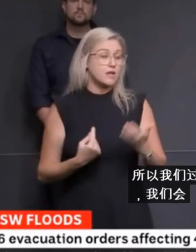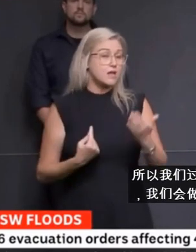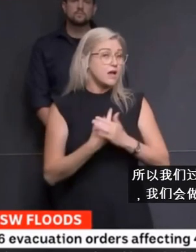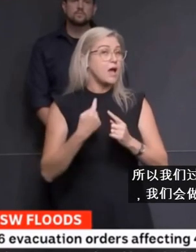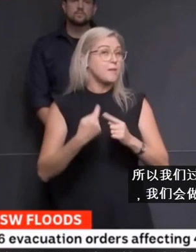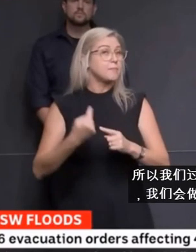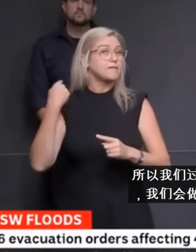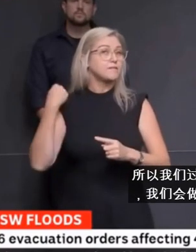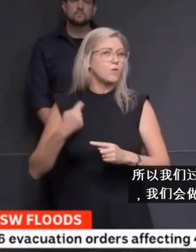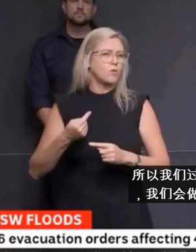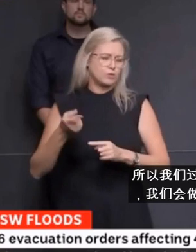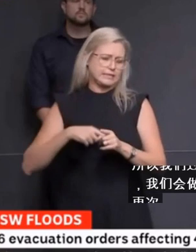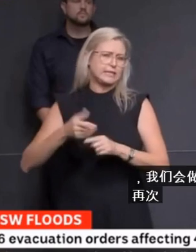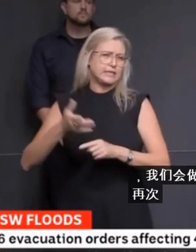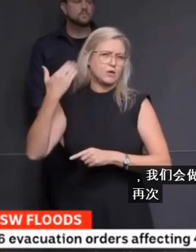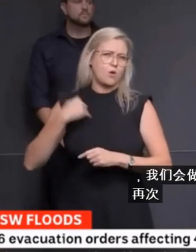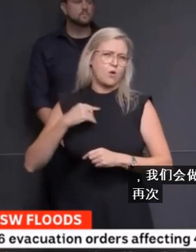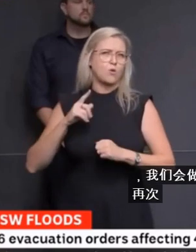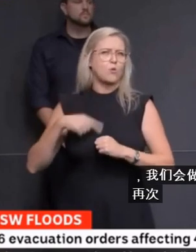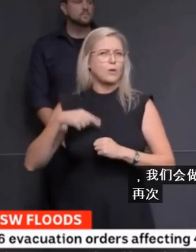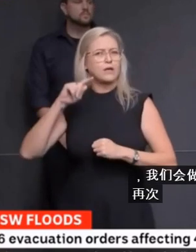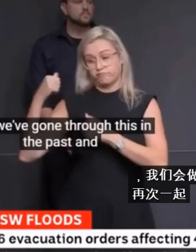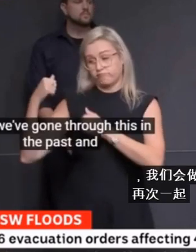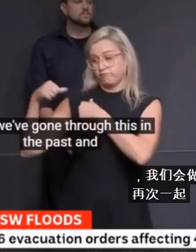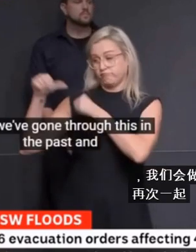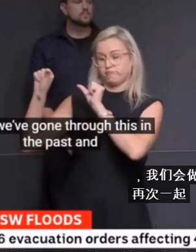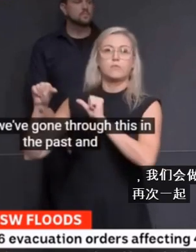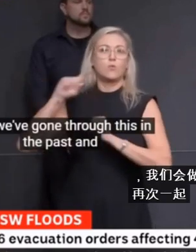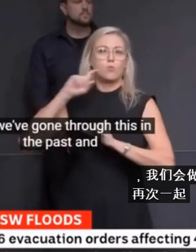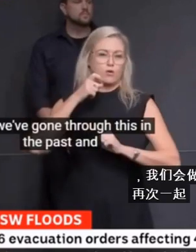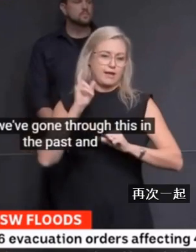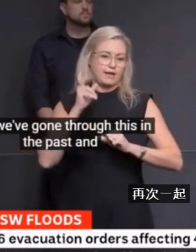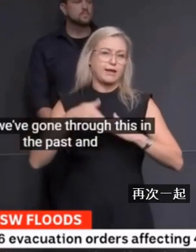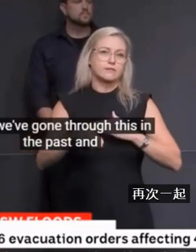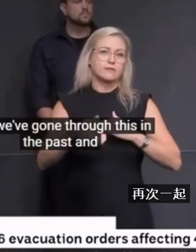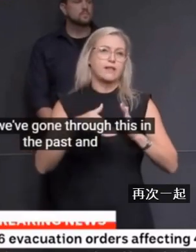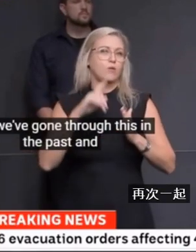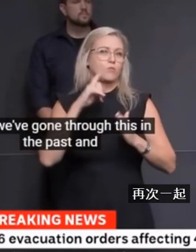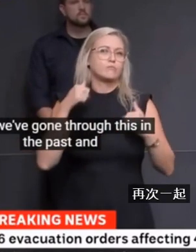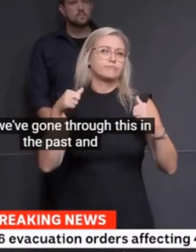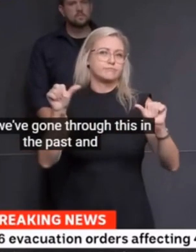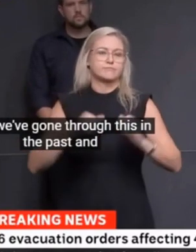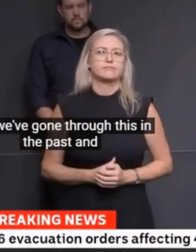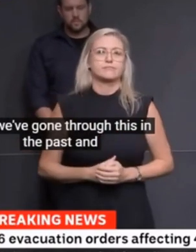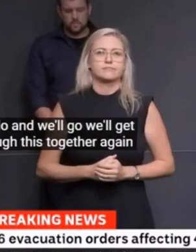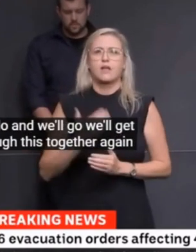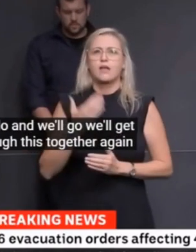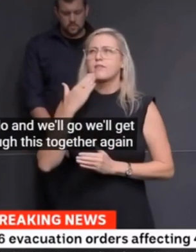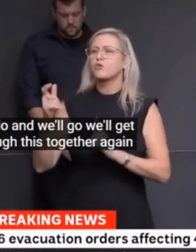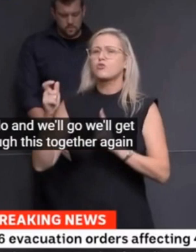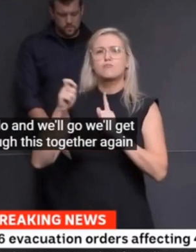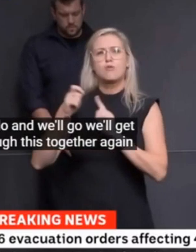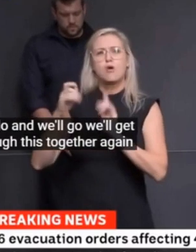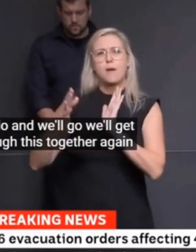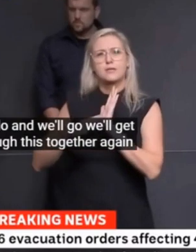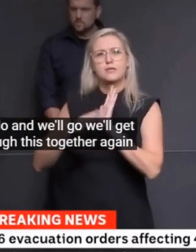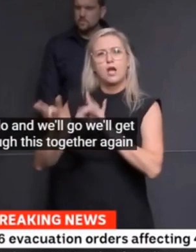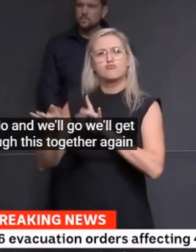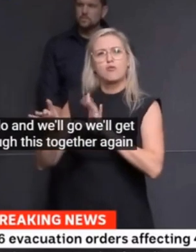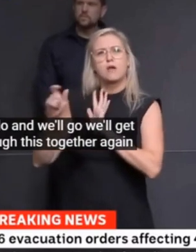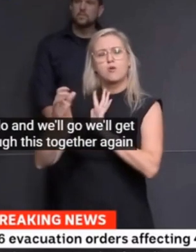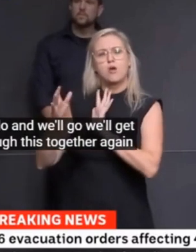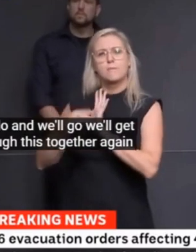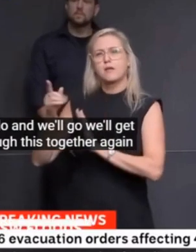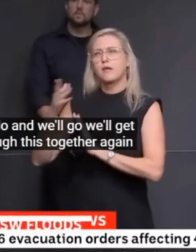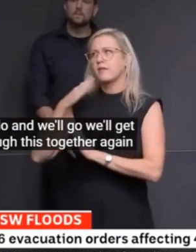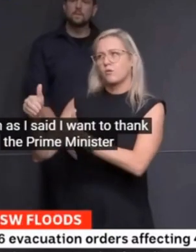and we'll get through this together again. As I said, I want to thank the Prime Minister for his ongoing support. In addition to